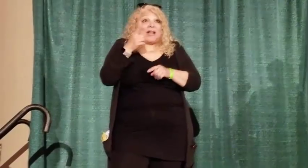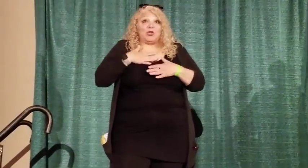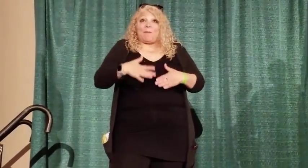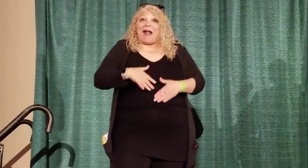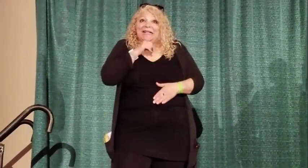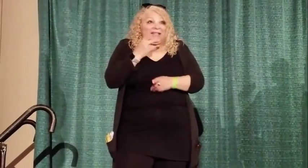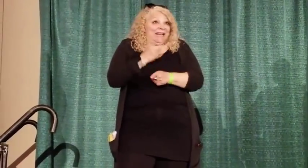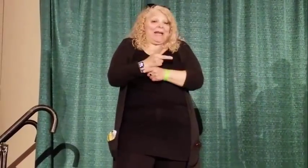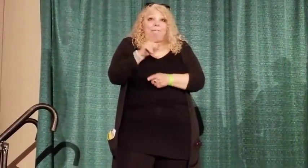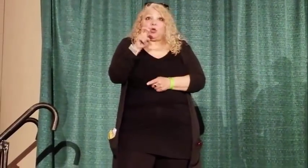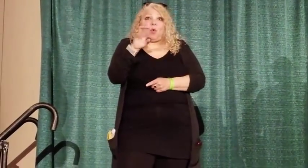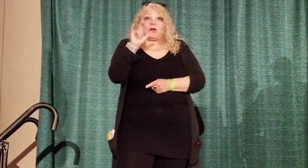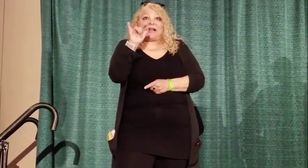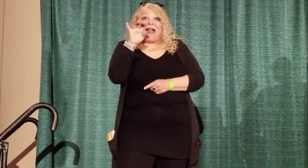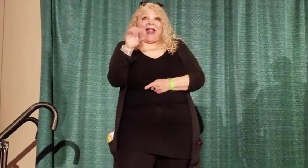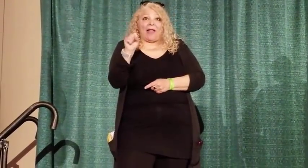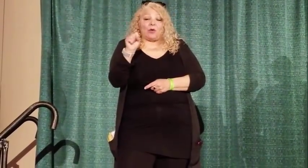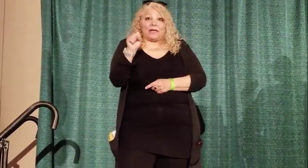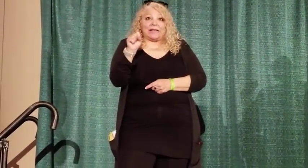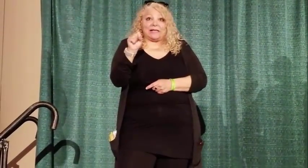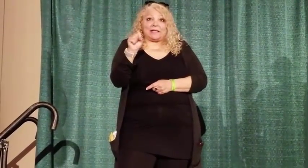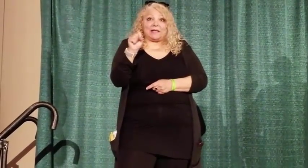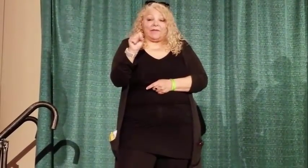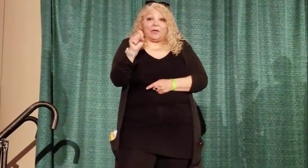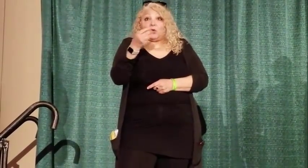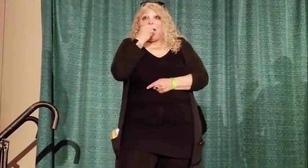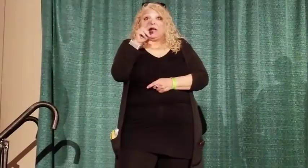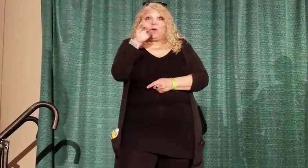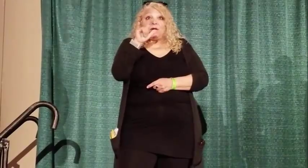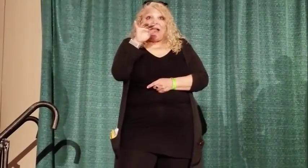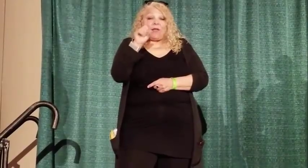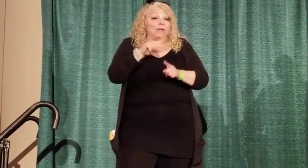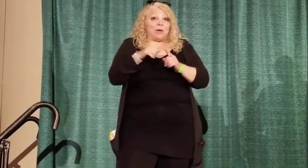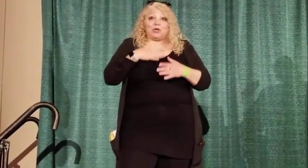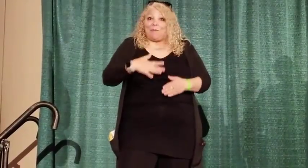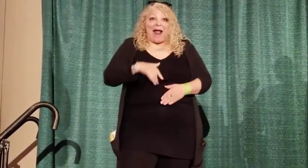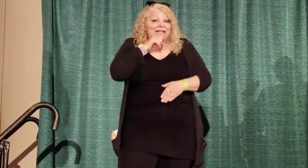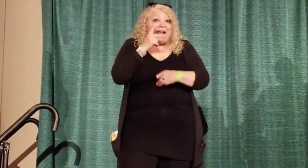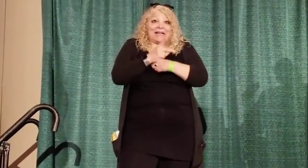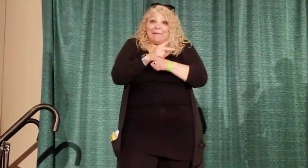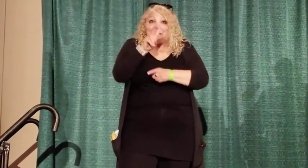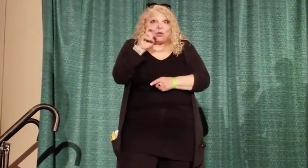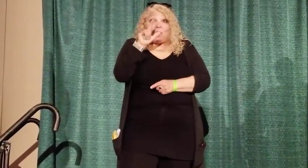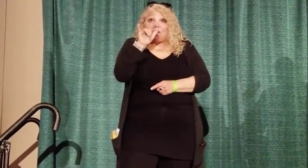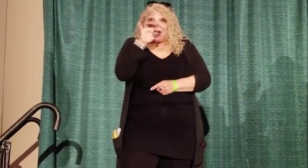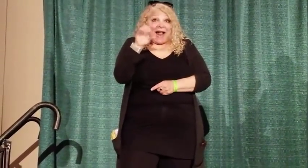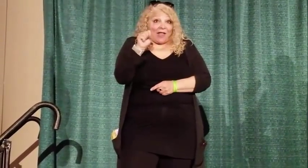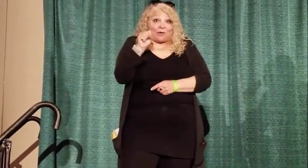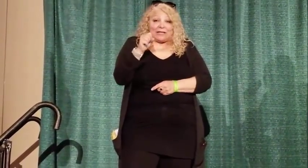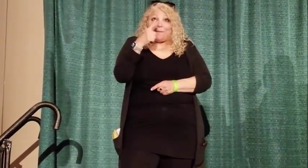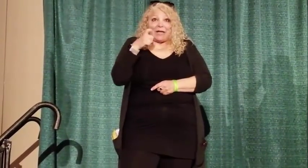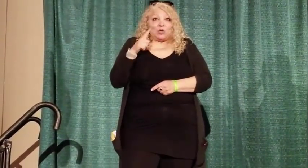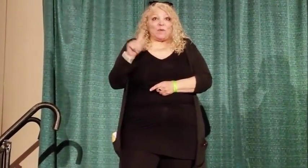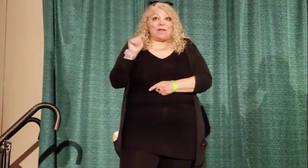calories. You're undershooting your caloric because you feel like you ate the right amount of food, but you took in so much less